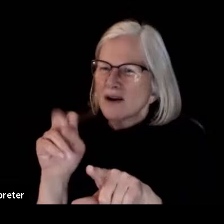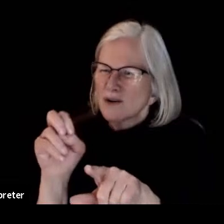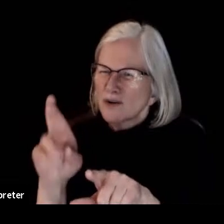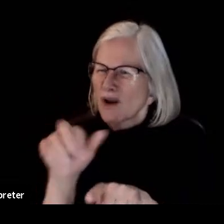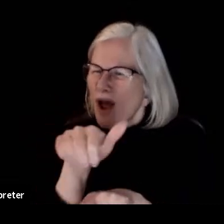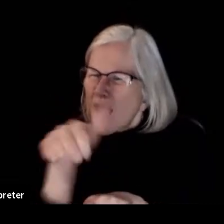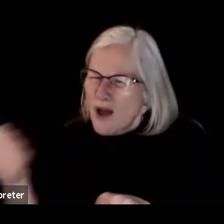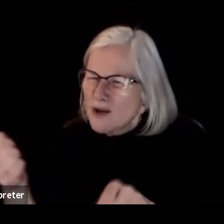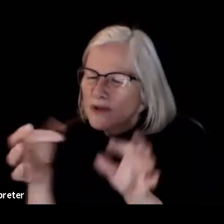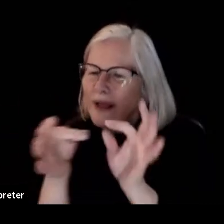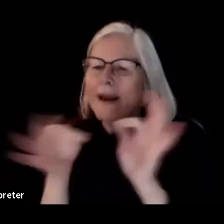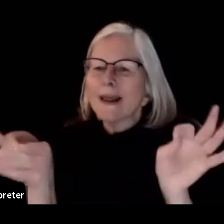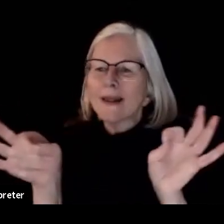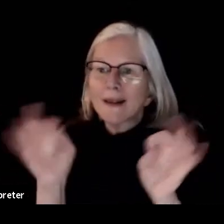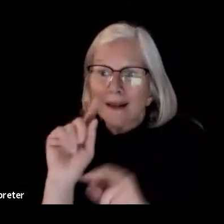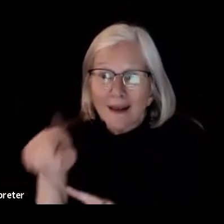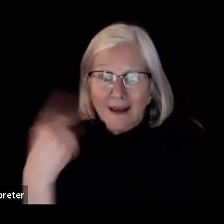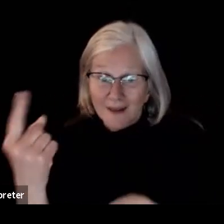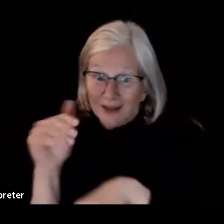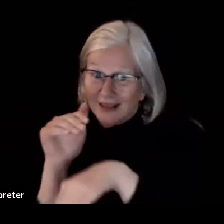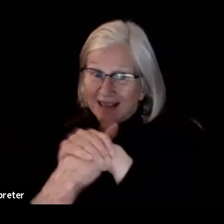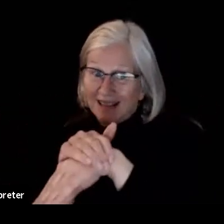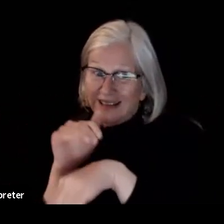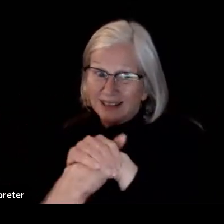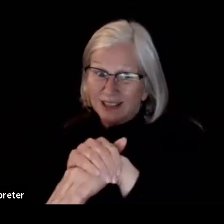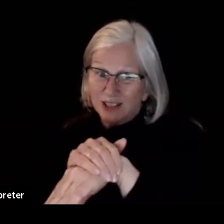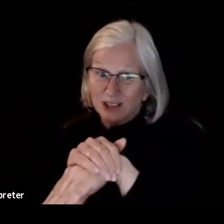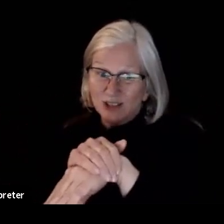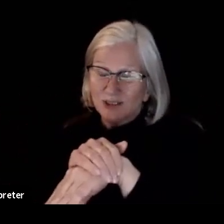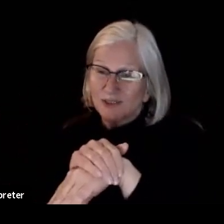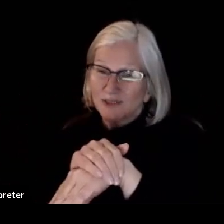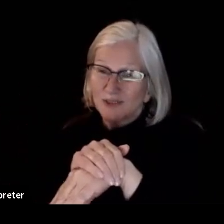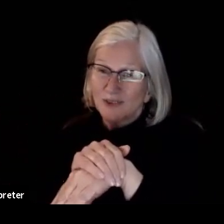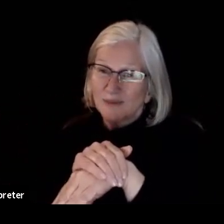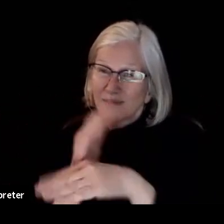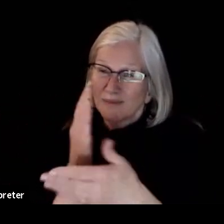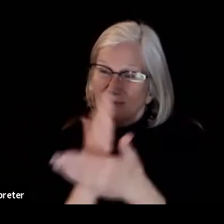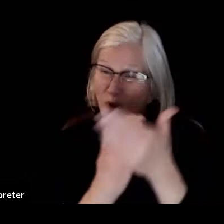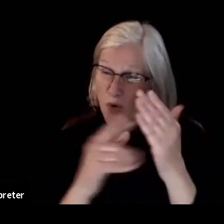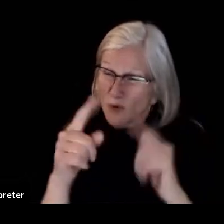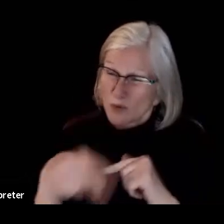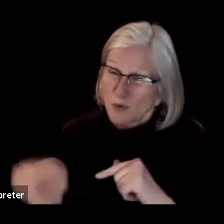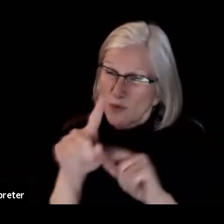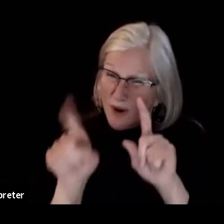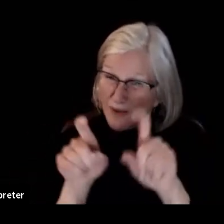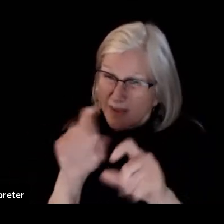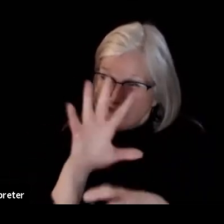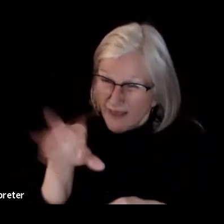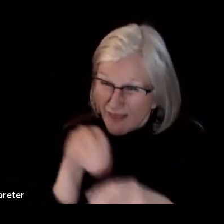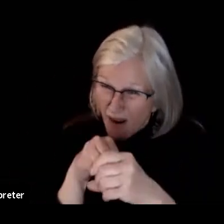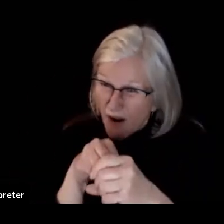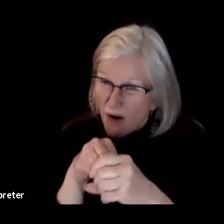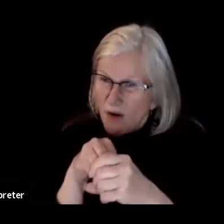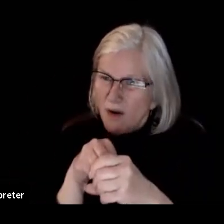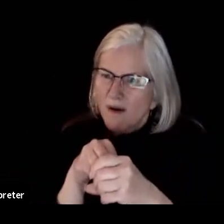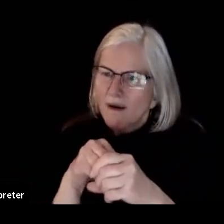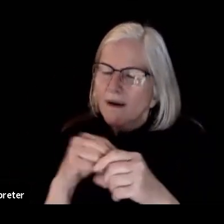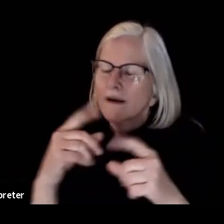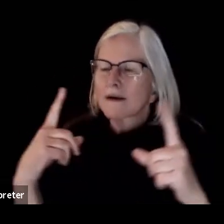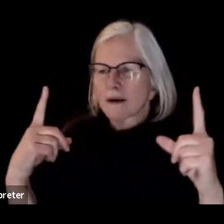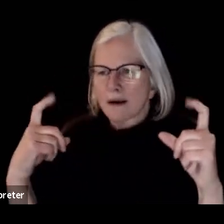in English, and that some of the questions in it are a bit complex for people